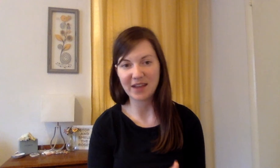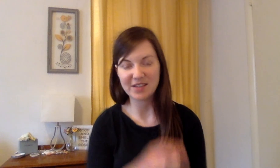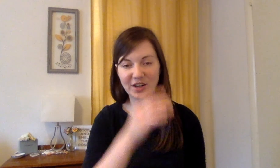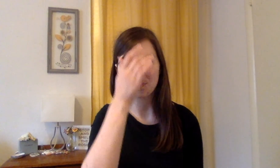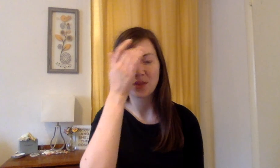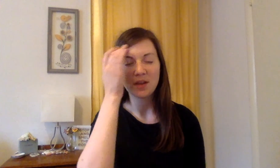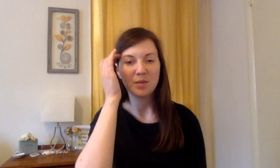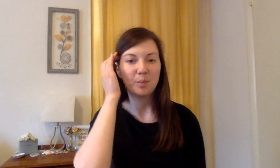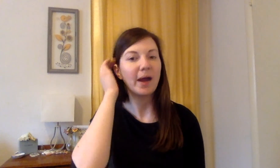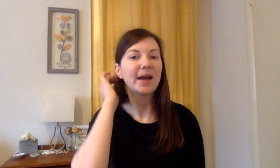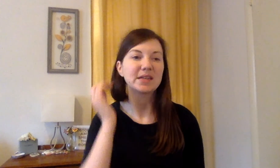faster, but